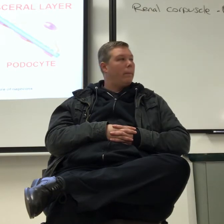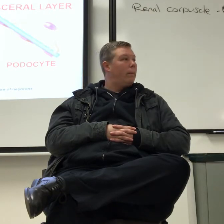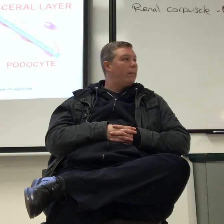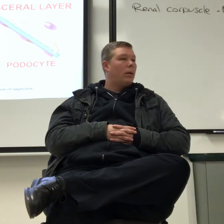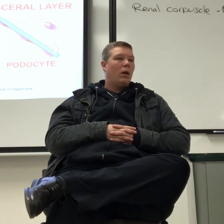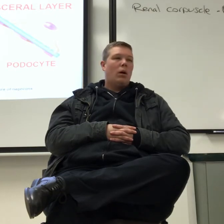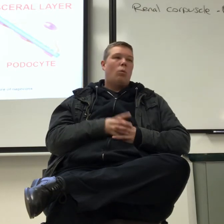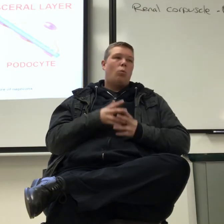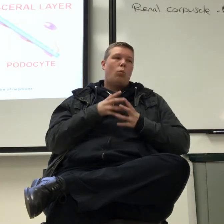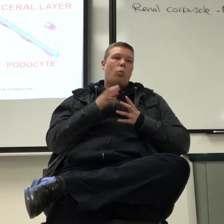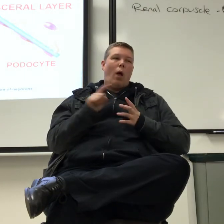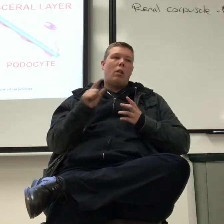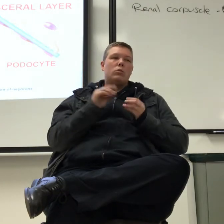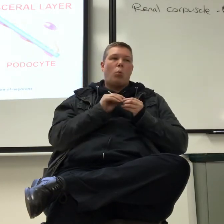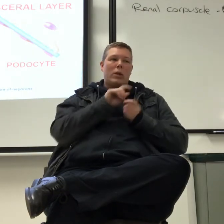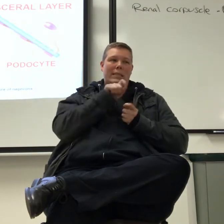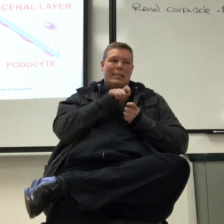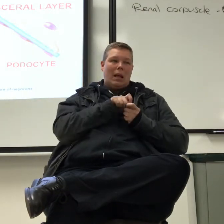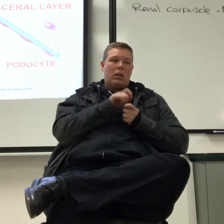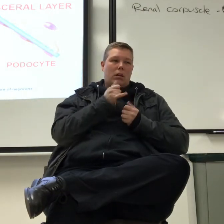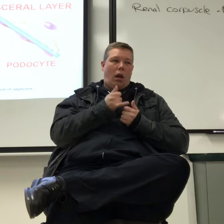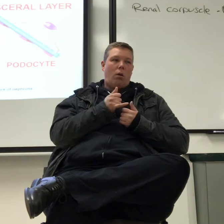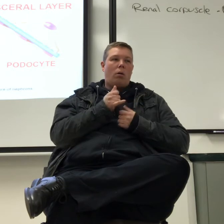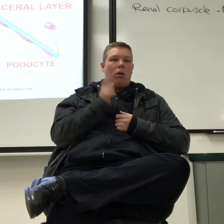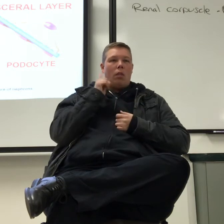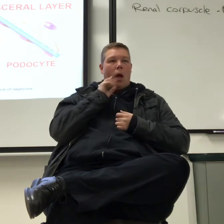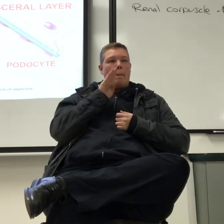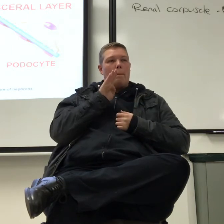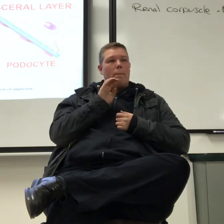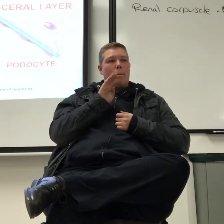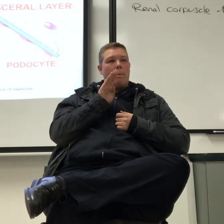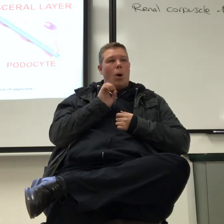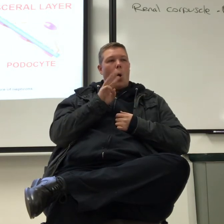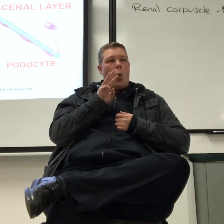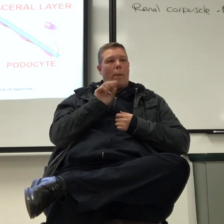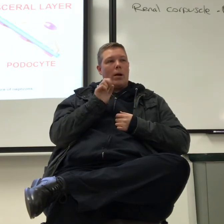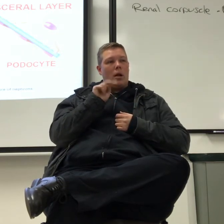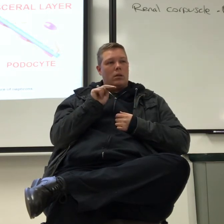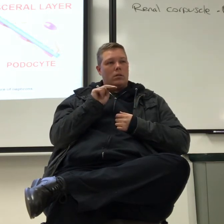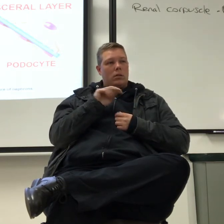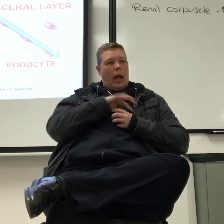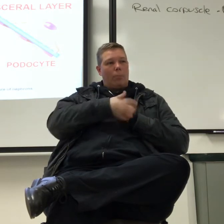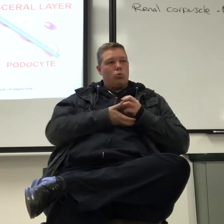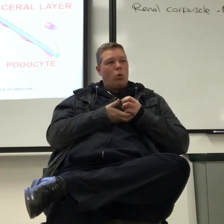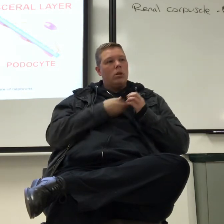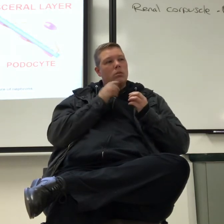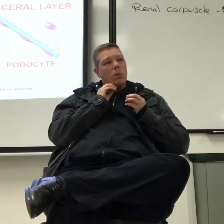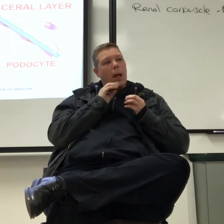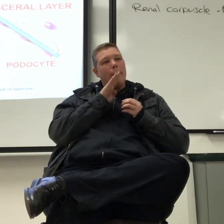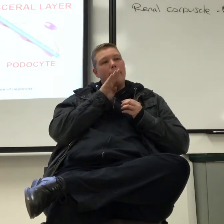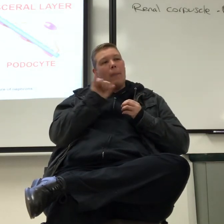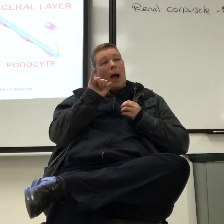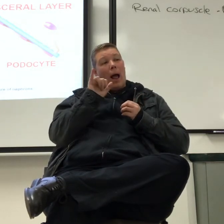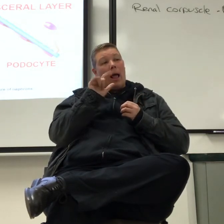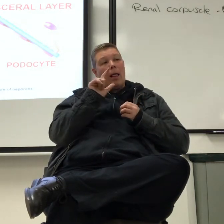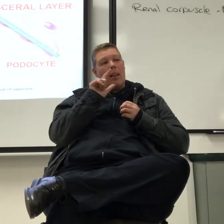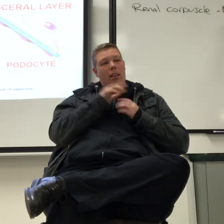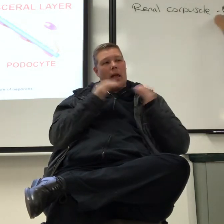Well, it's more detailed here. What we see here is that the Bowman's capsule is bilayered. Okay.